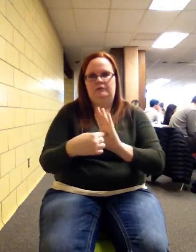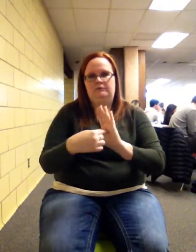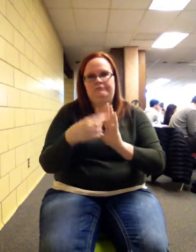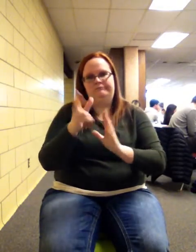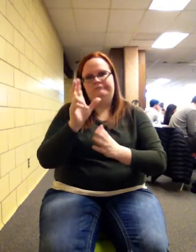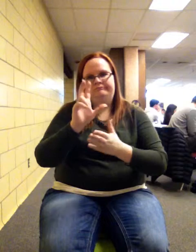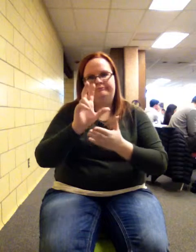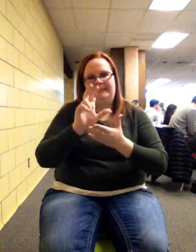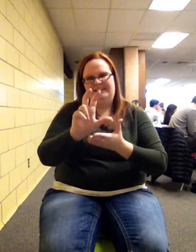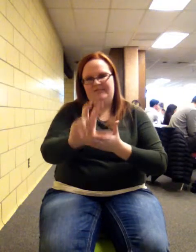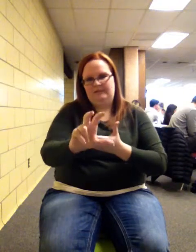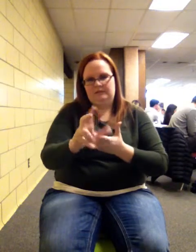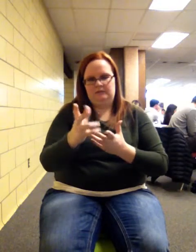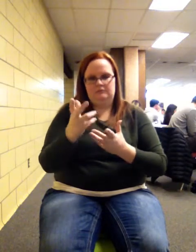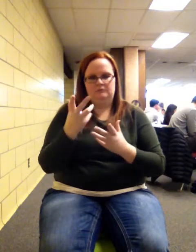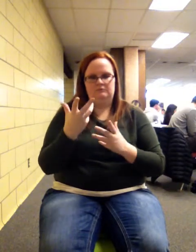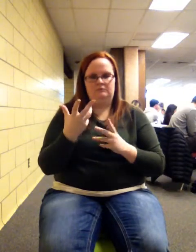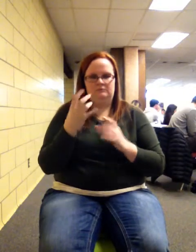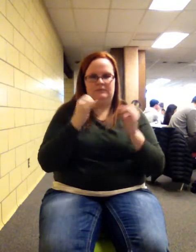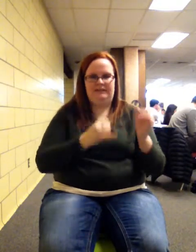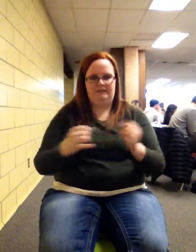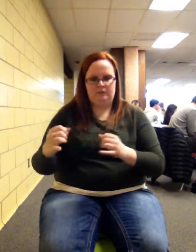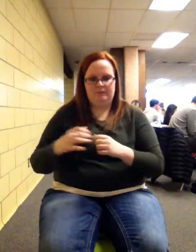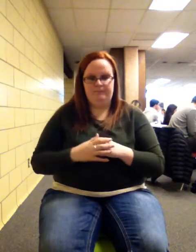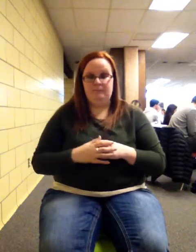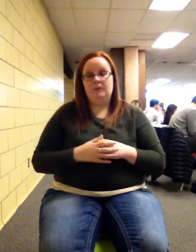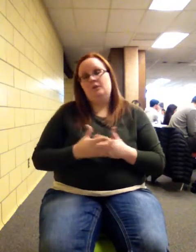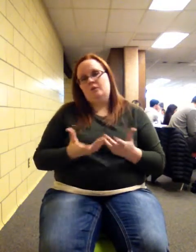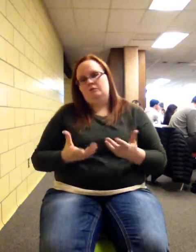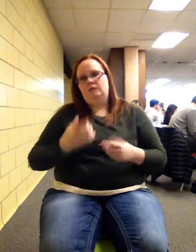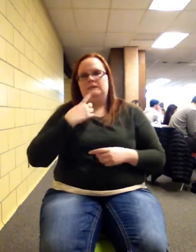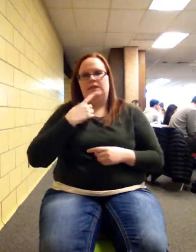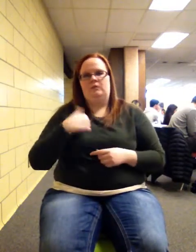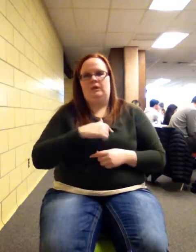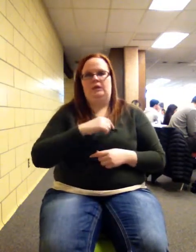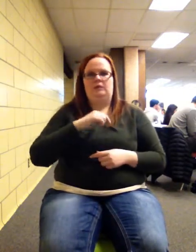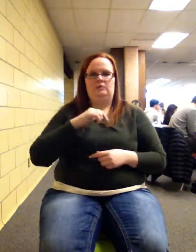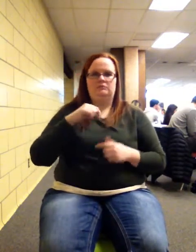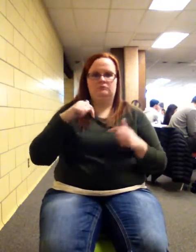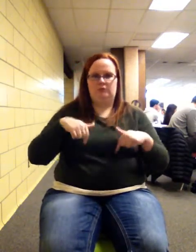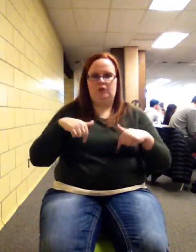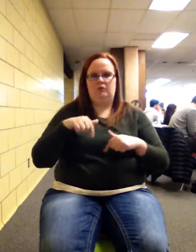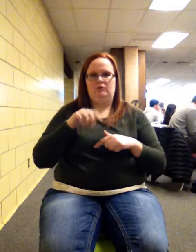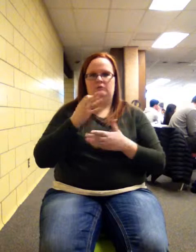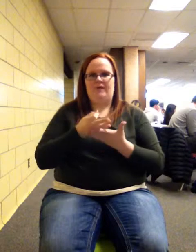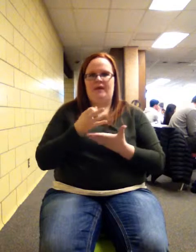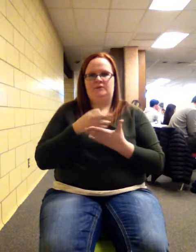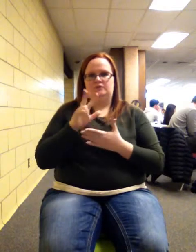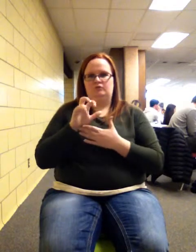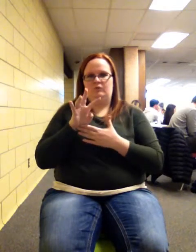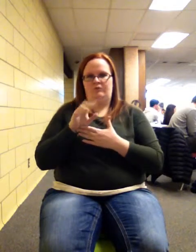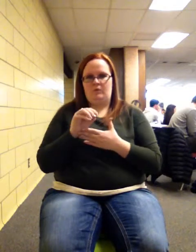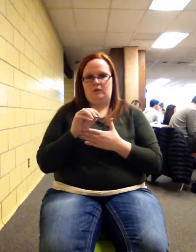like we're sitting here at Finance 340 and we decide we're going to invest in company number one.